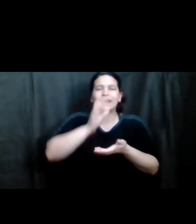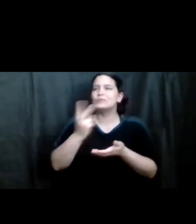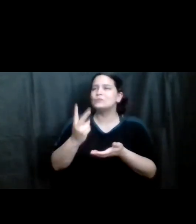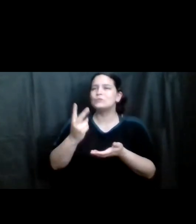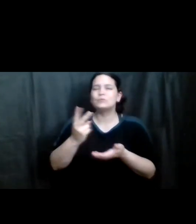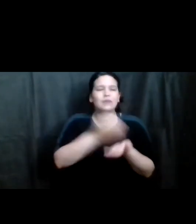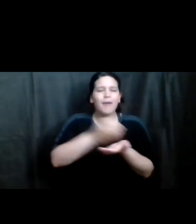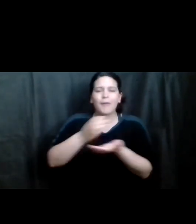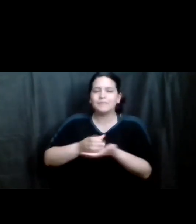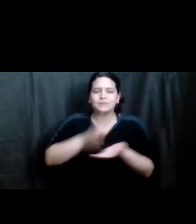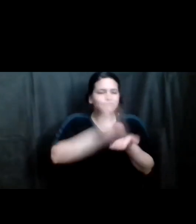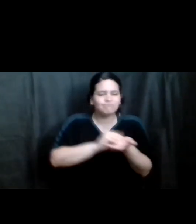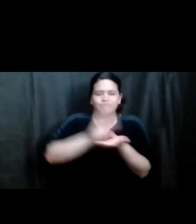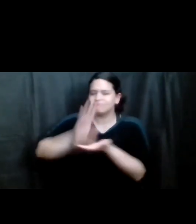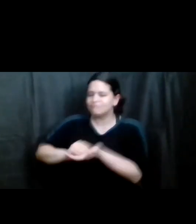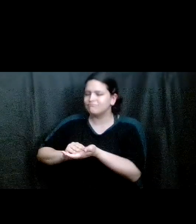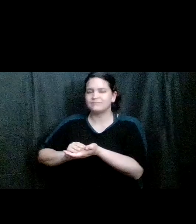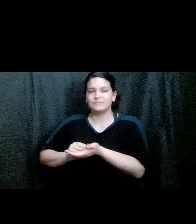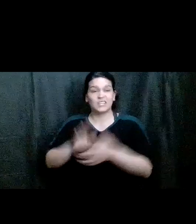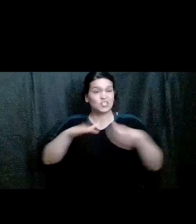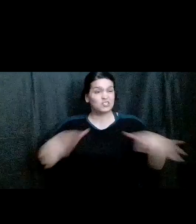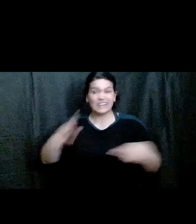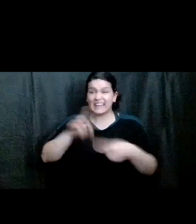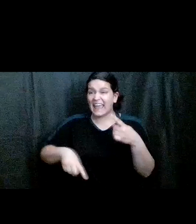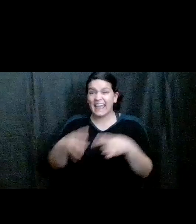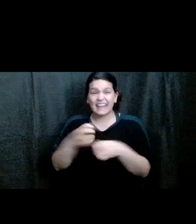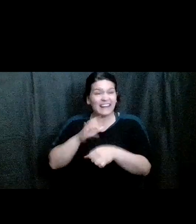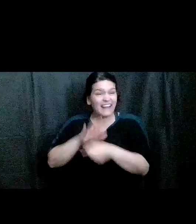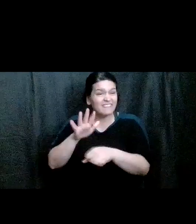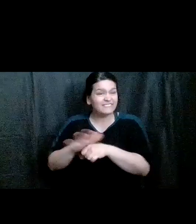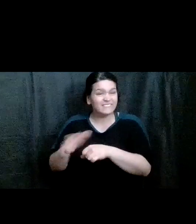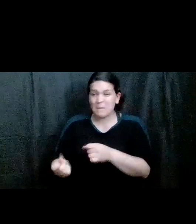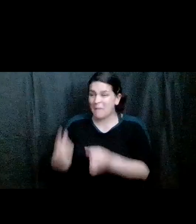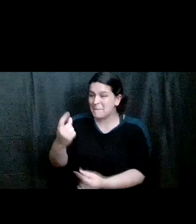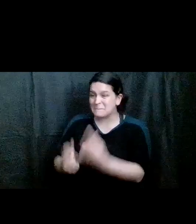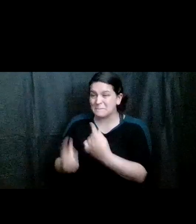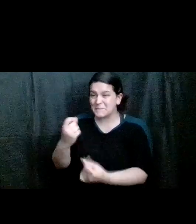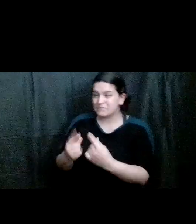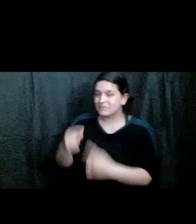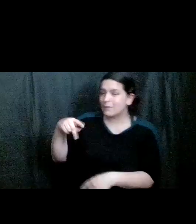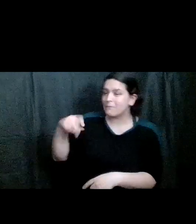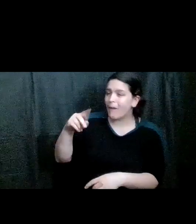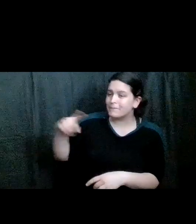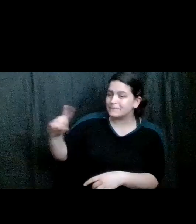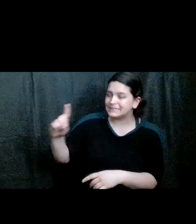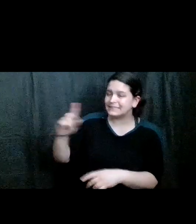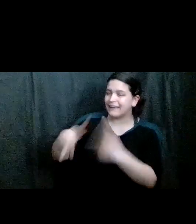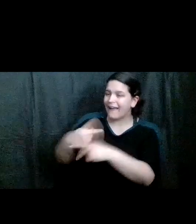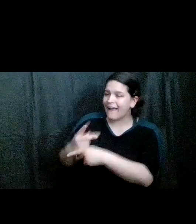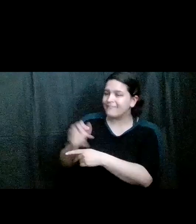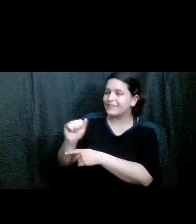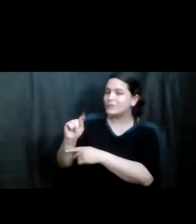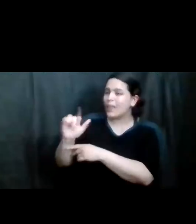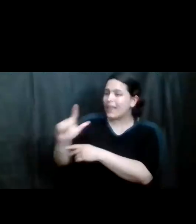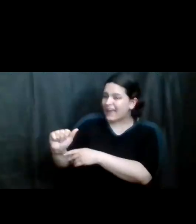popped kind. They insist it's popcorn and continue to eat, while my hands become stained pink as I rub the seed out of